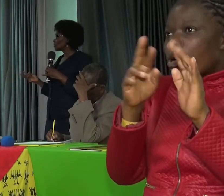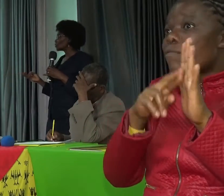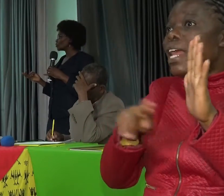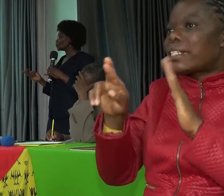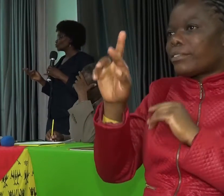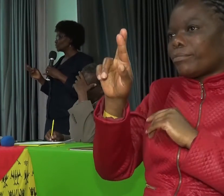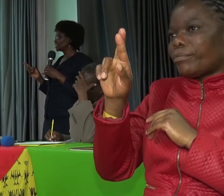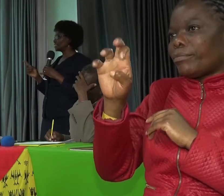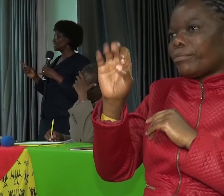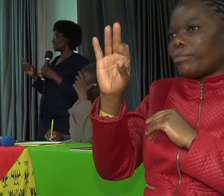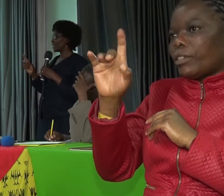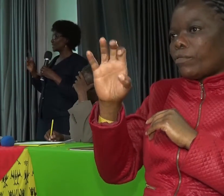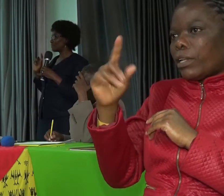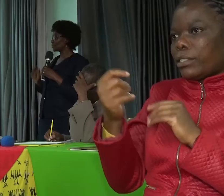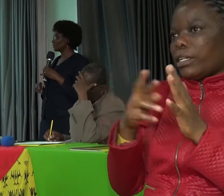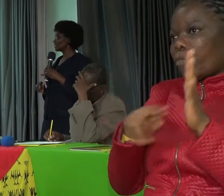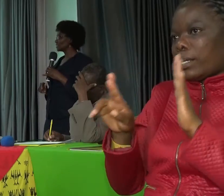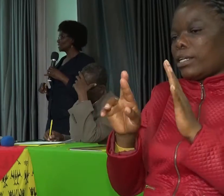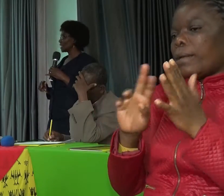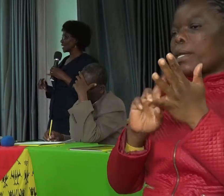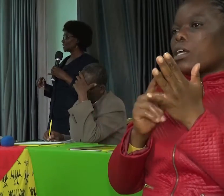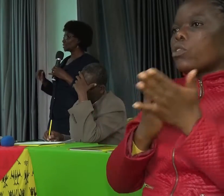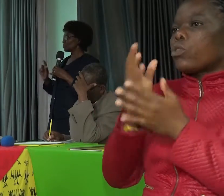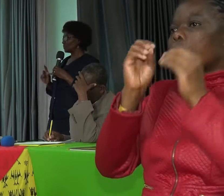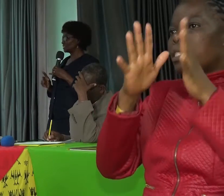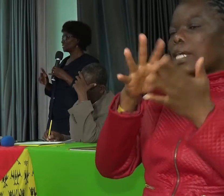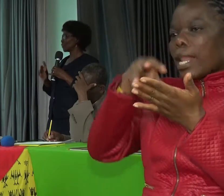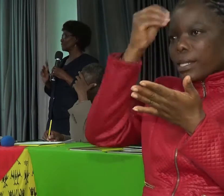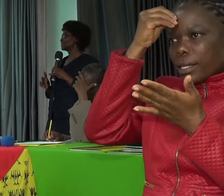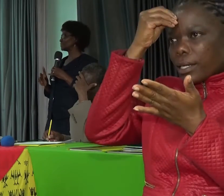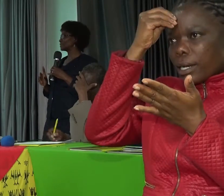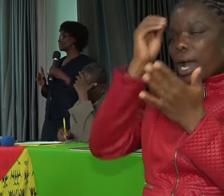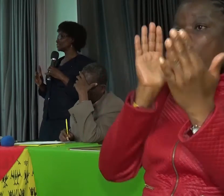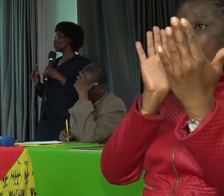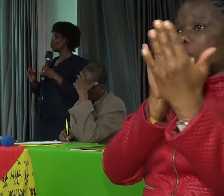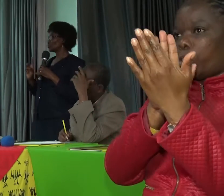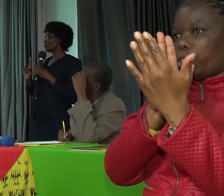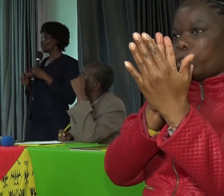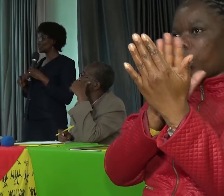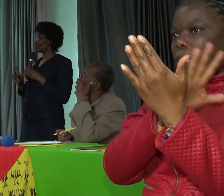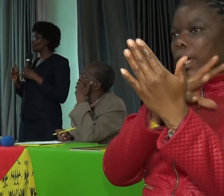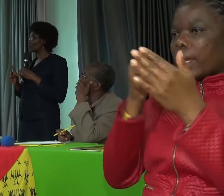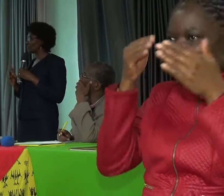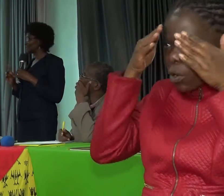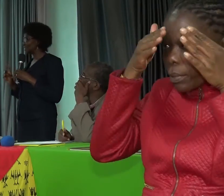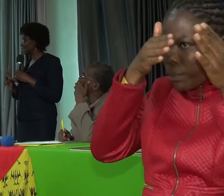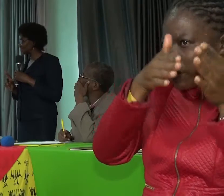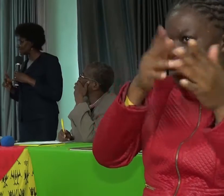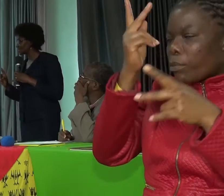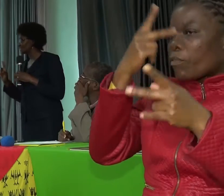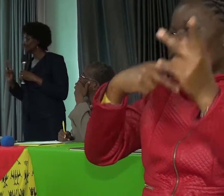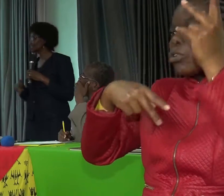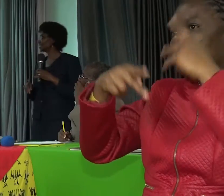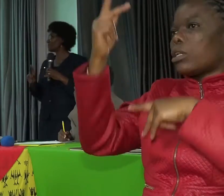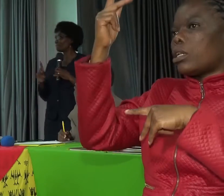And so through teacher-teacher learning approach, an explicit commitment to professional development